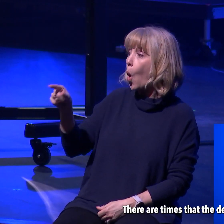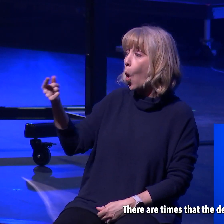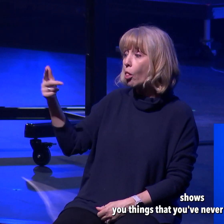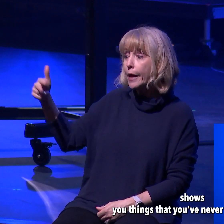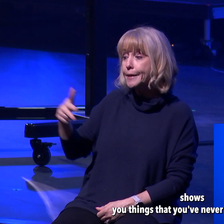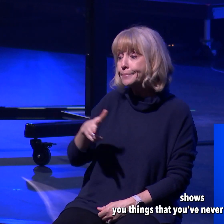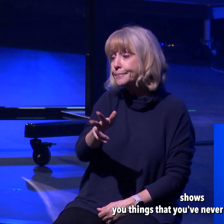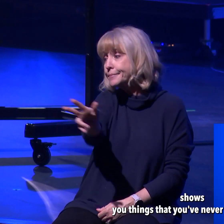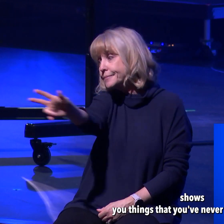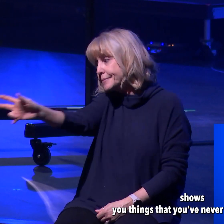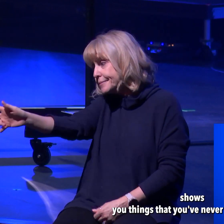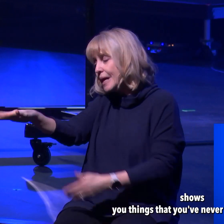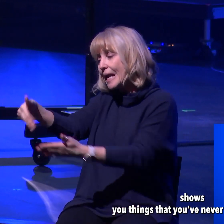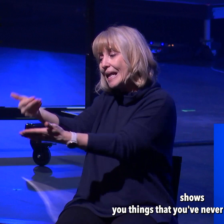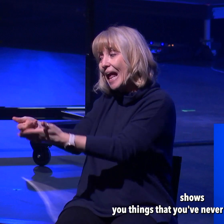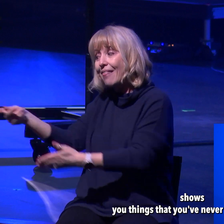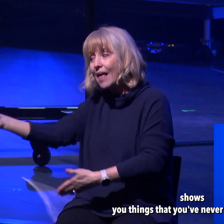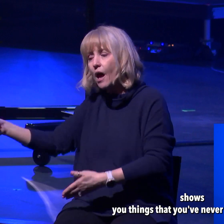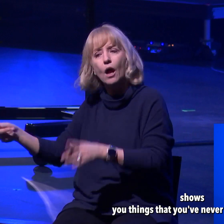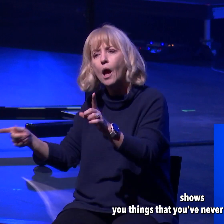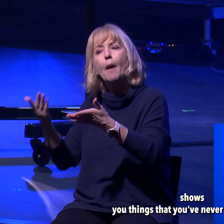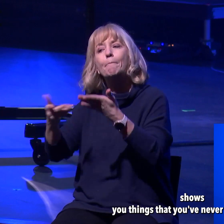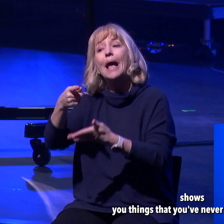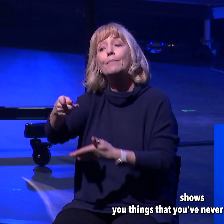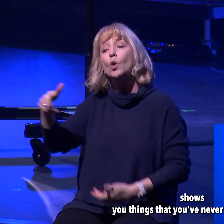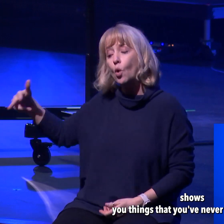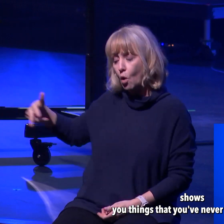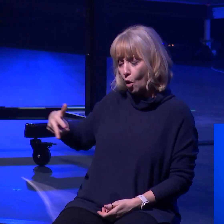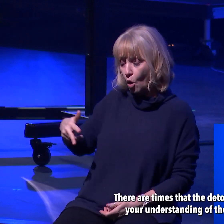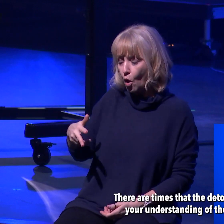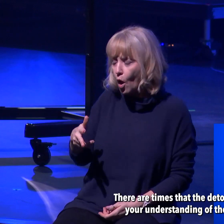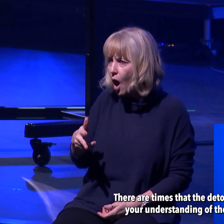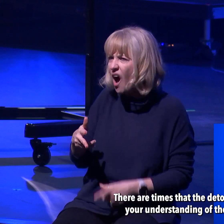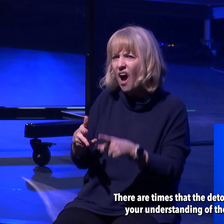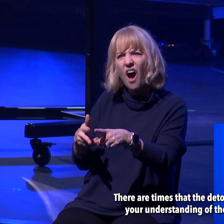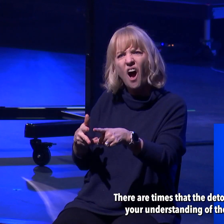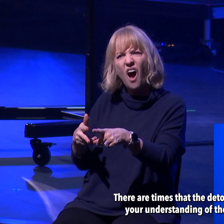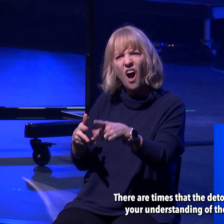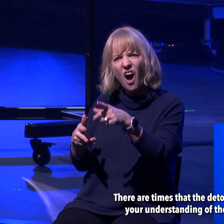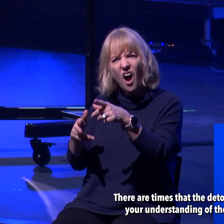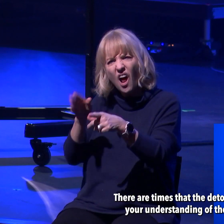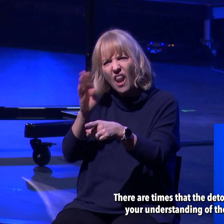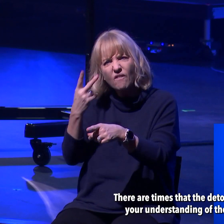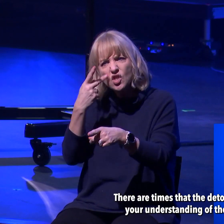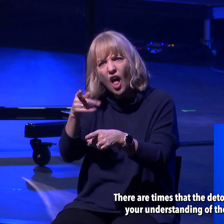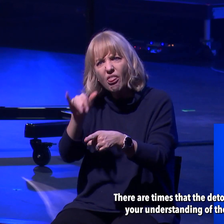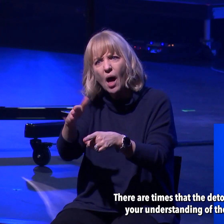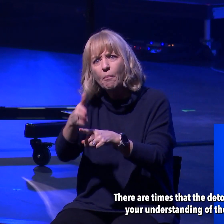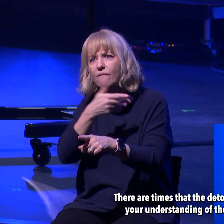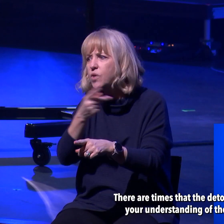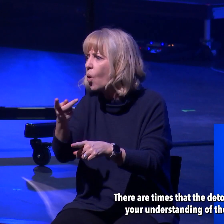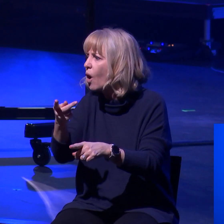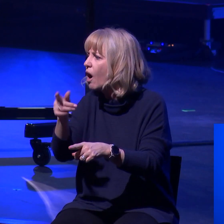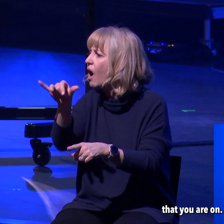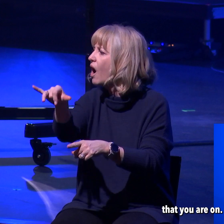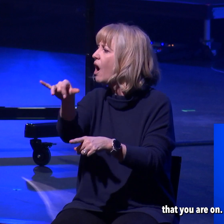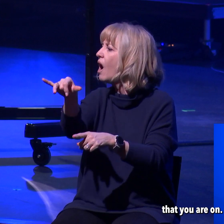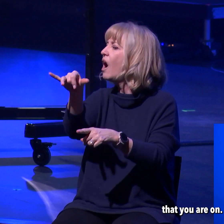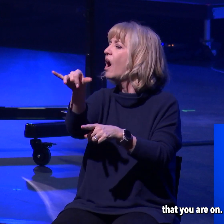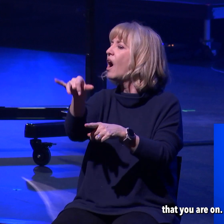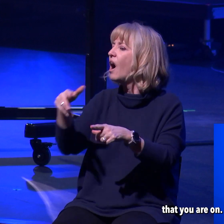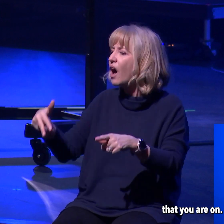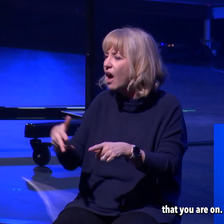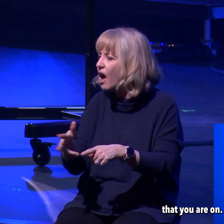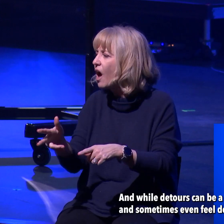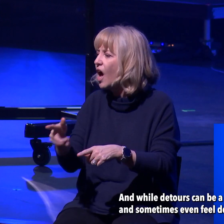detour shows you things that you've never seen before. There are times that the detour opens up your understanding of the journey that you are